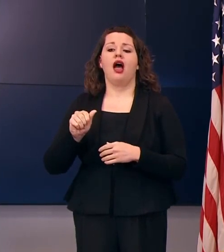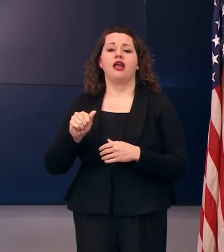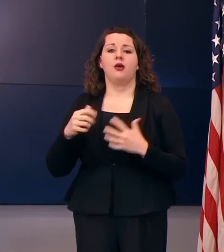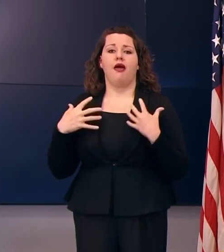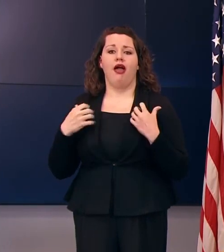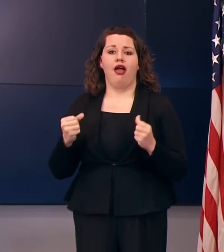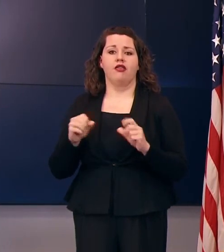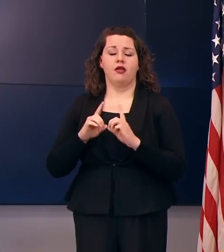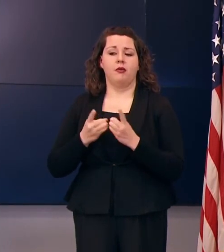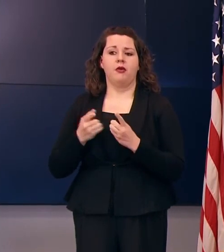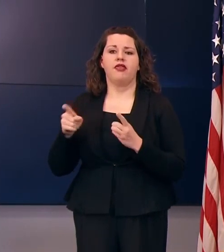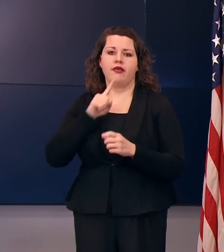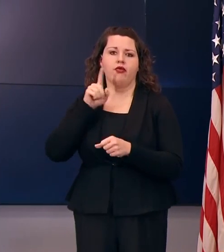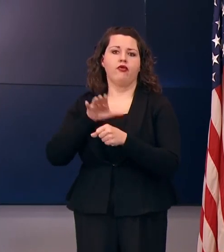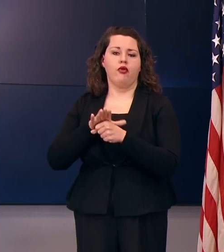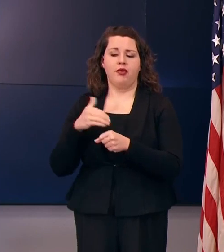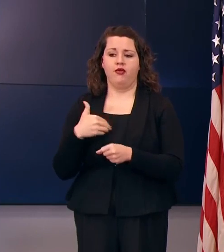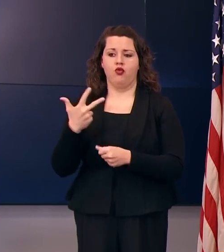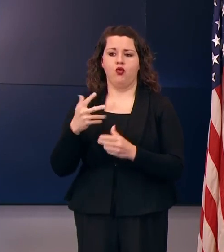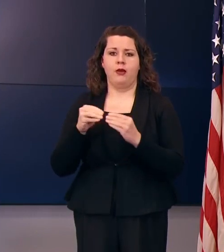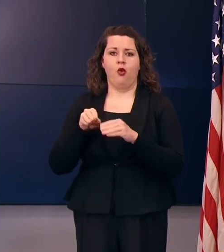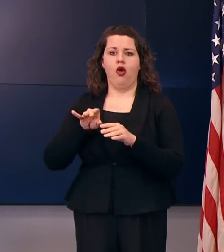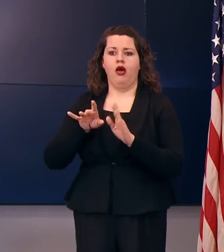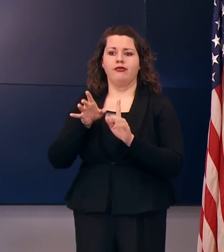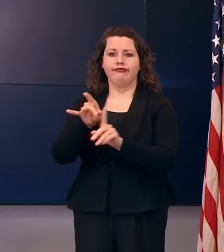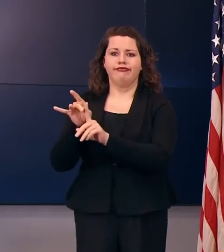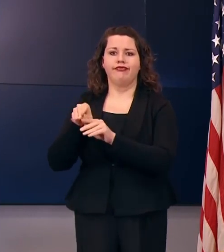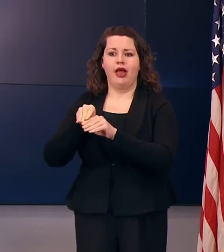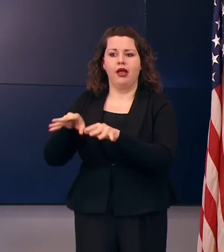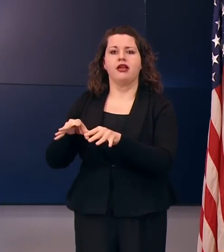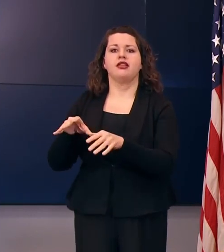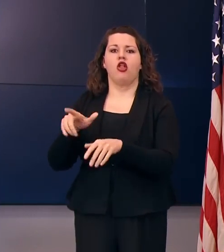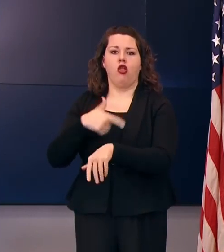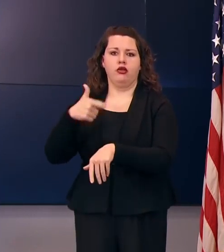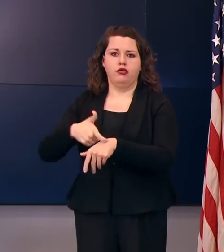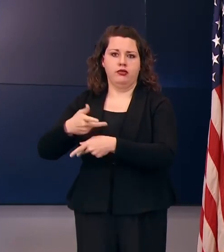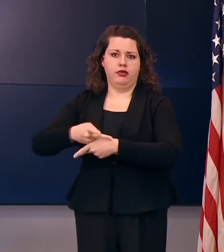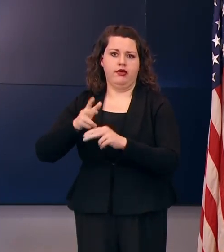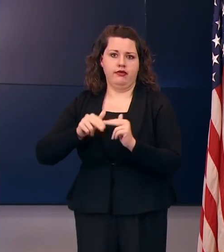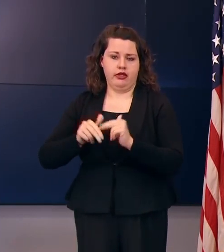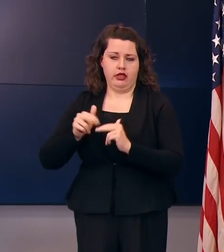also confirmed that we have 3 additional outbreaks in long-term care facilities.